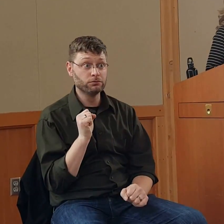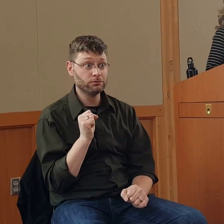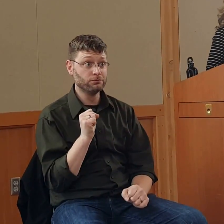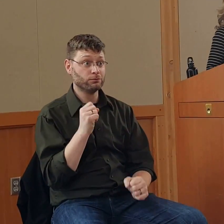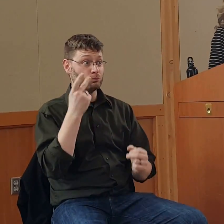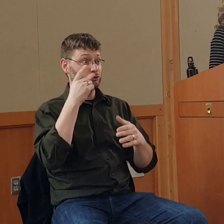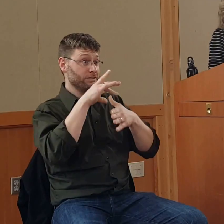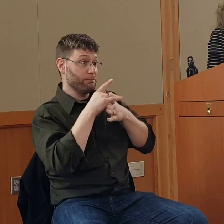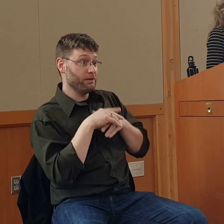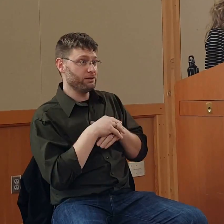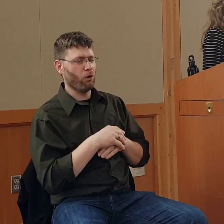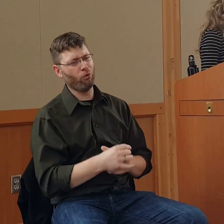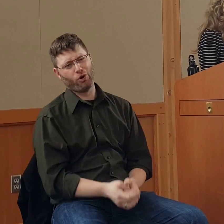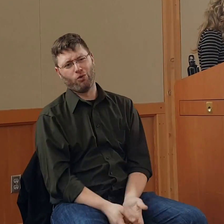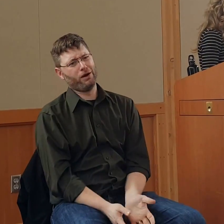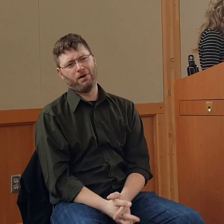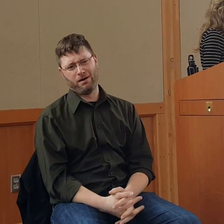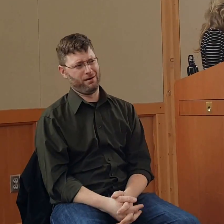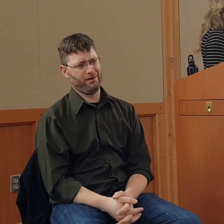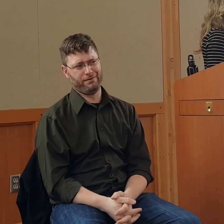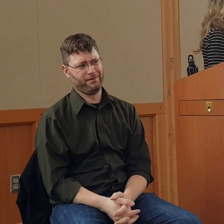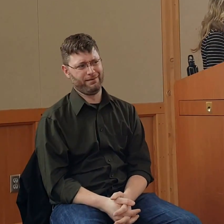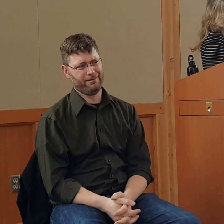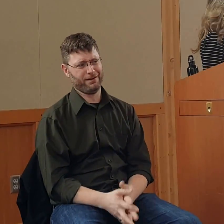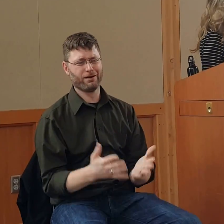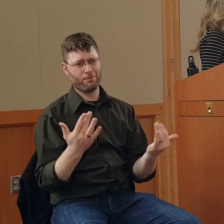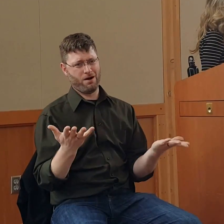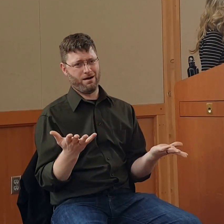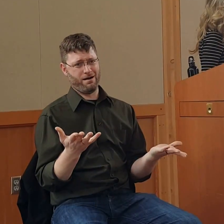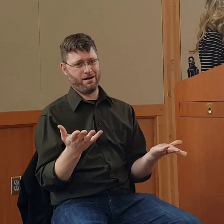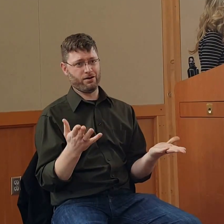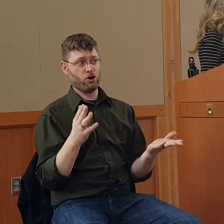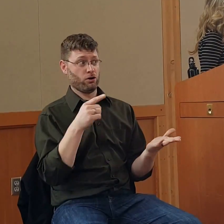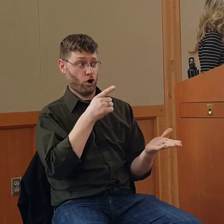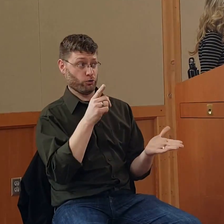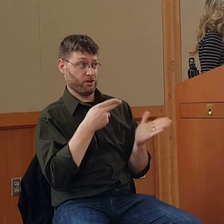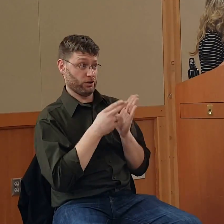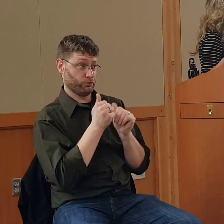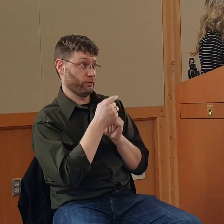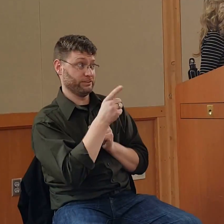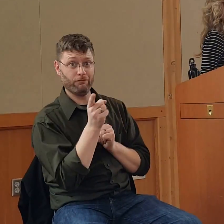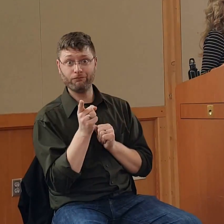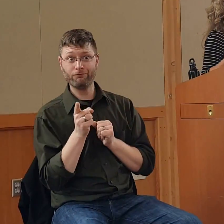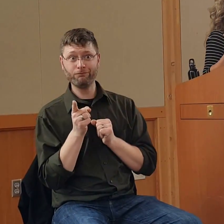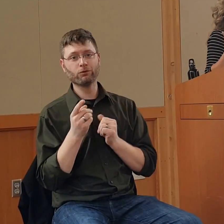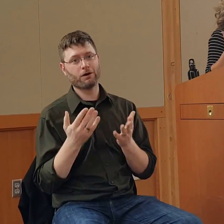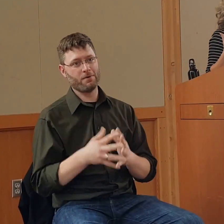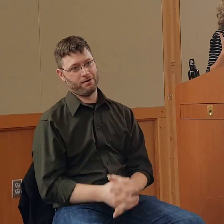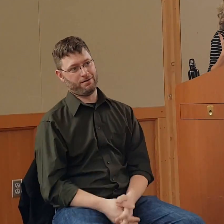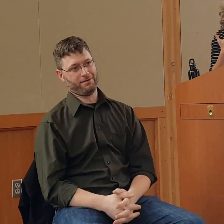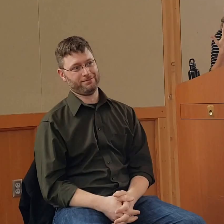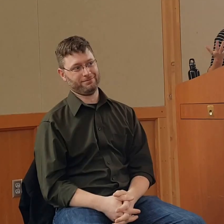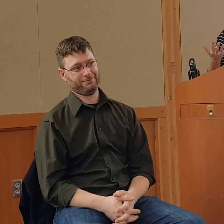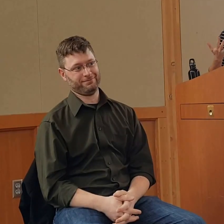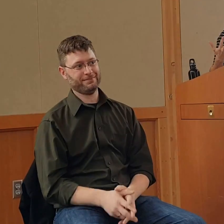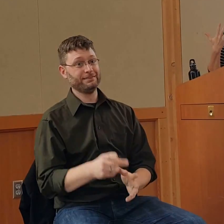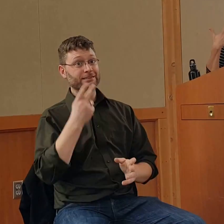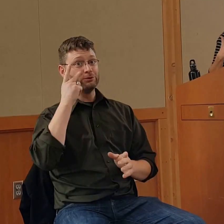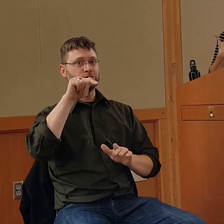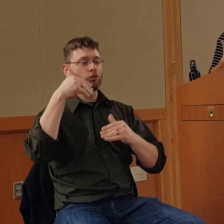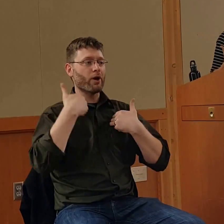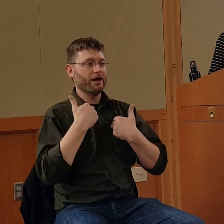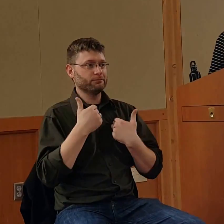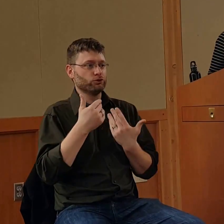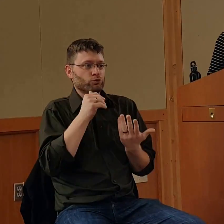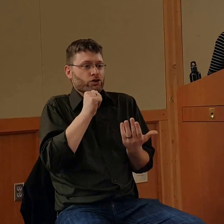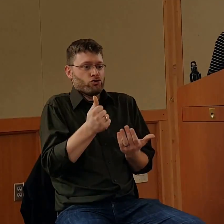Because no one's really that definitive in this room. Yeah, maybe a little bit. It's not how we get when we see other animals. We are